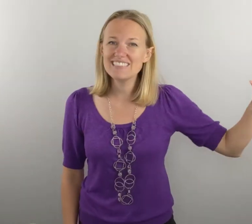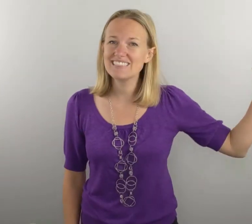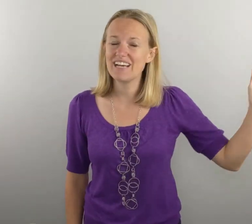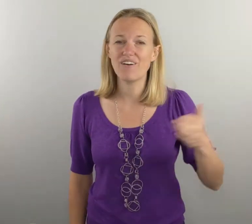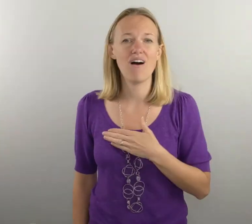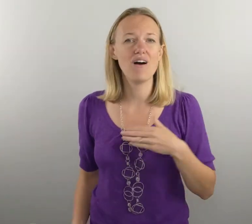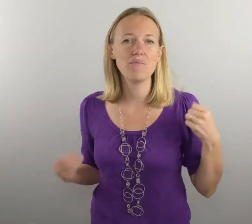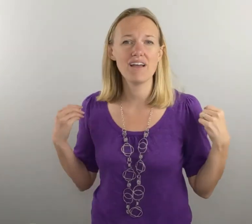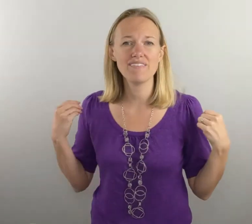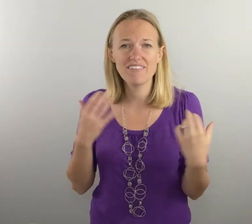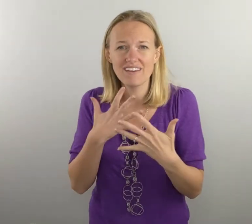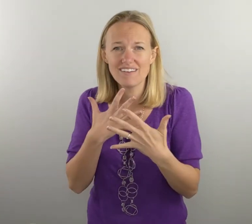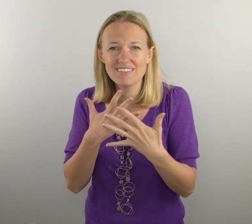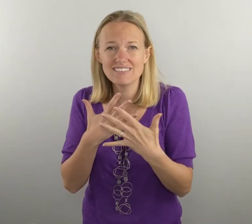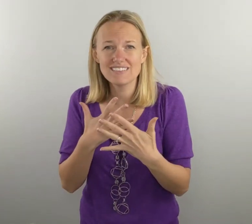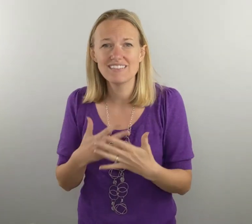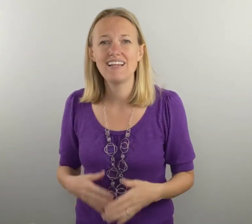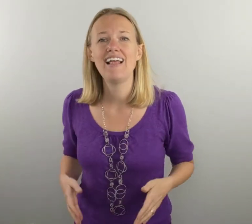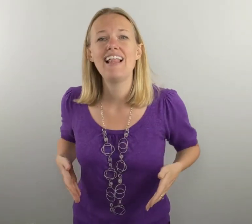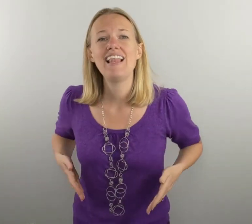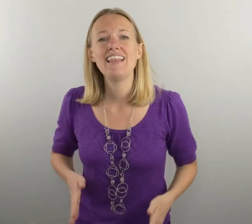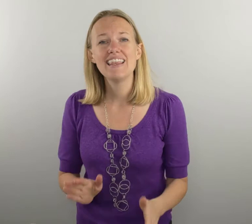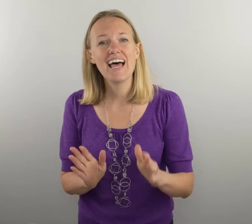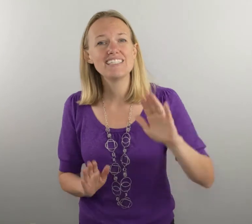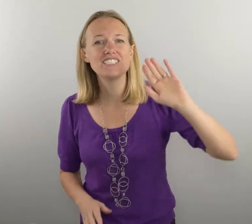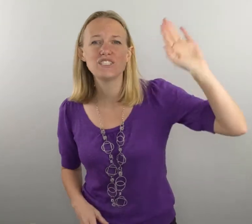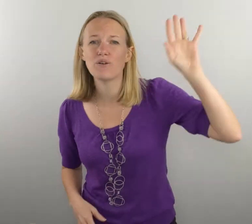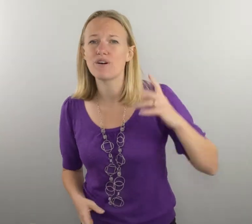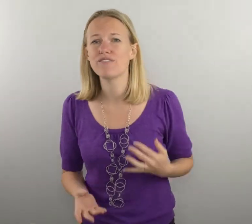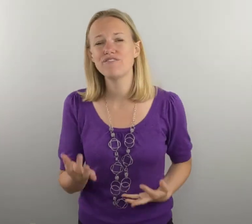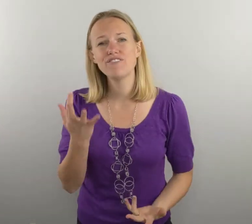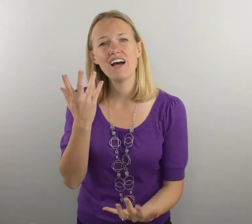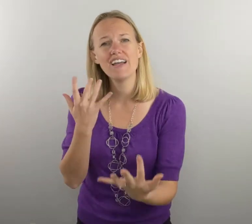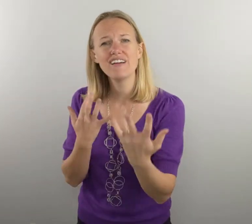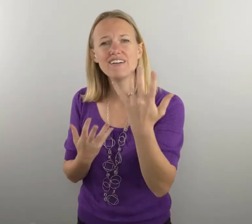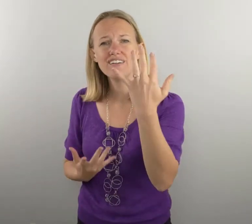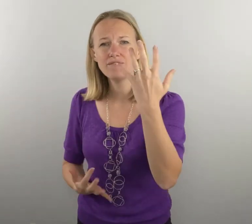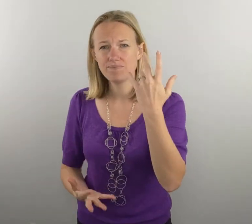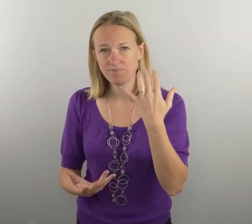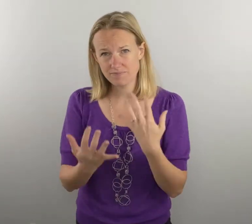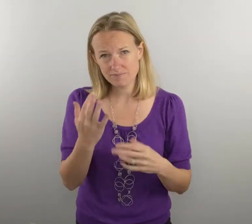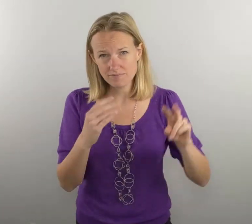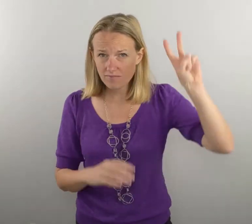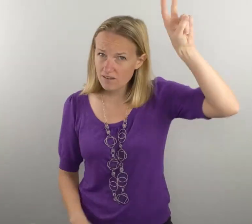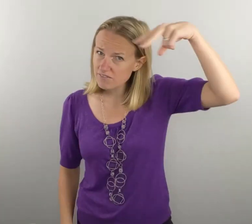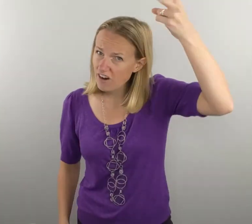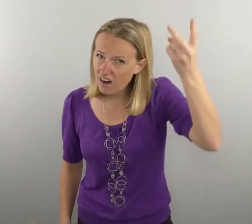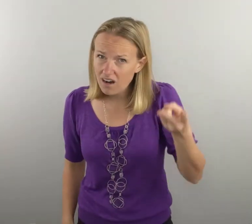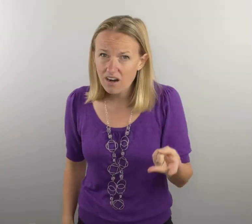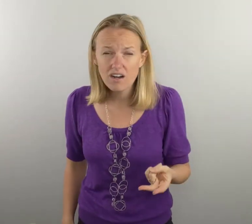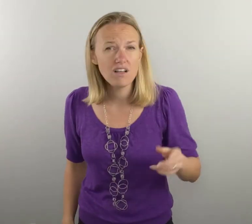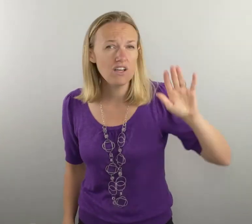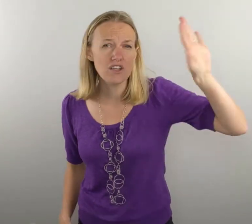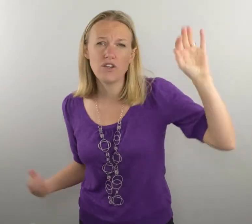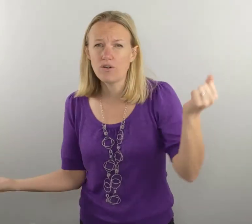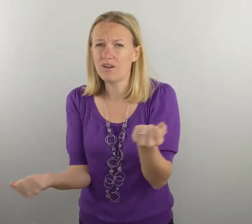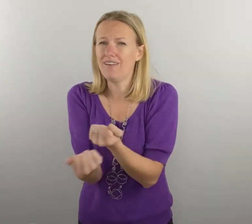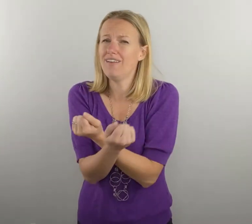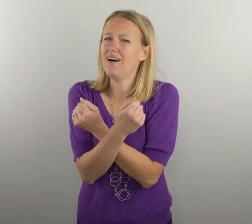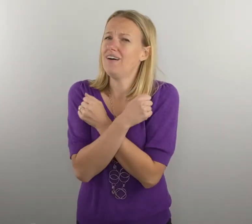out all my fears. Let your fire fall, your love